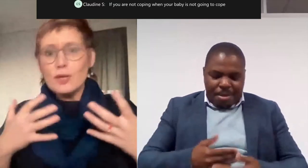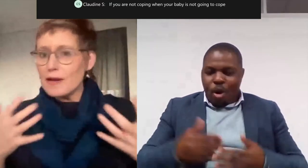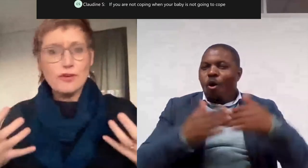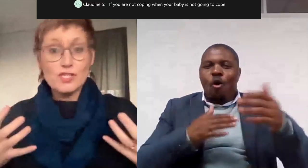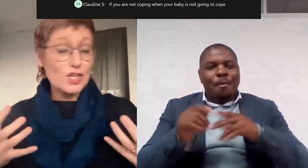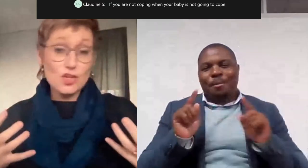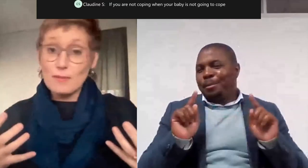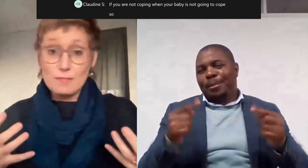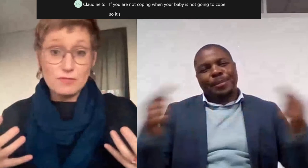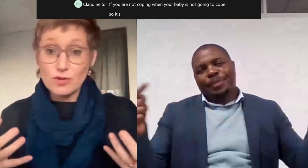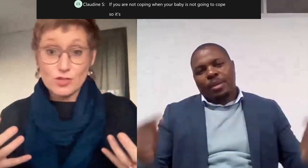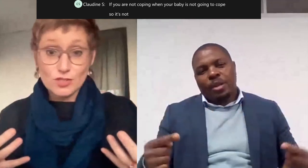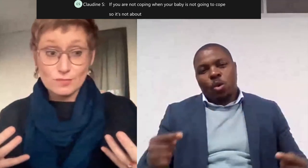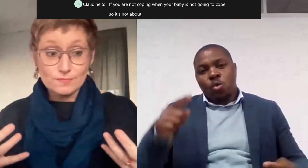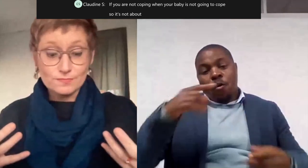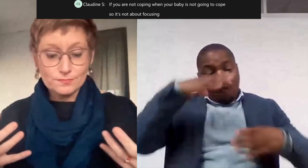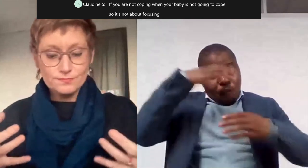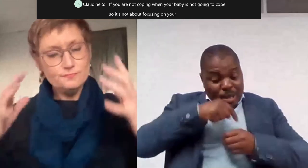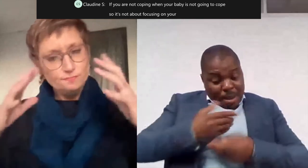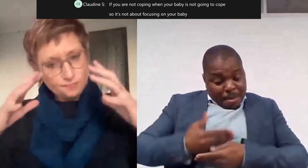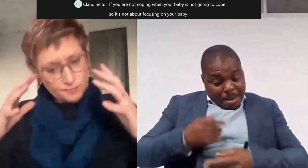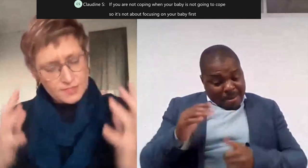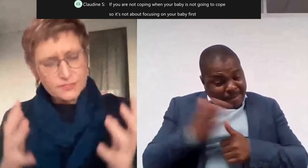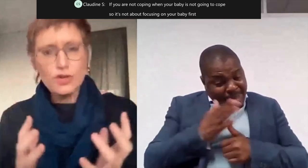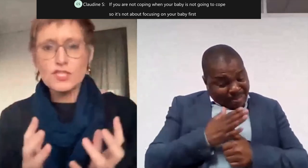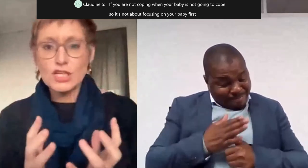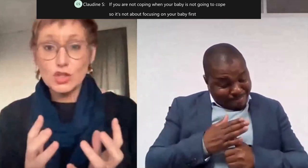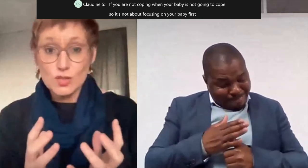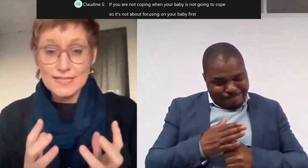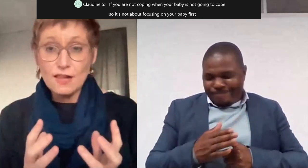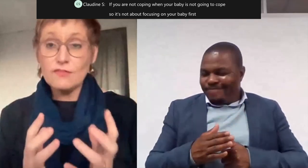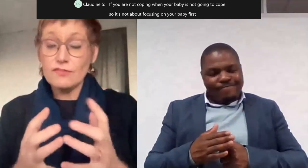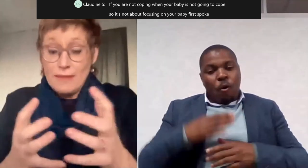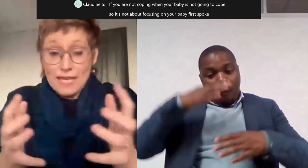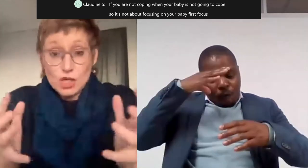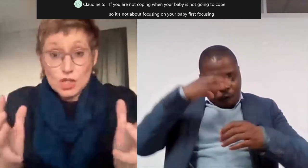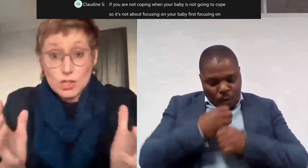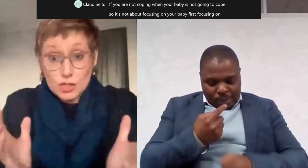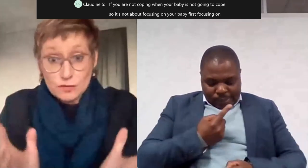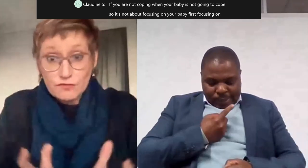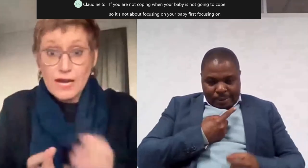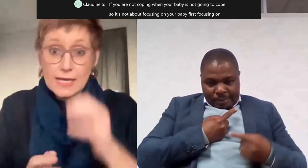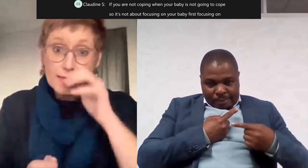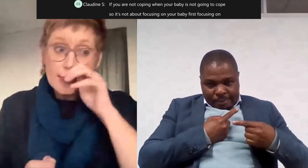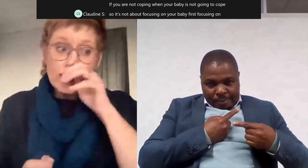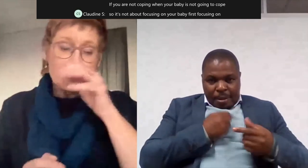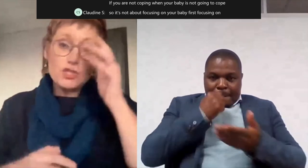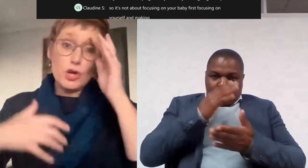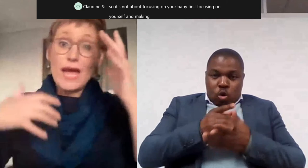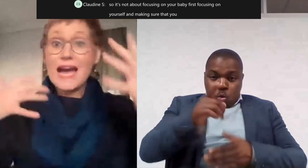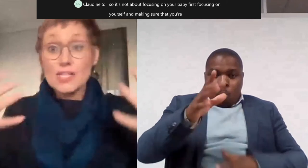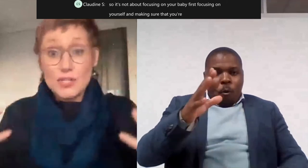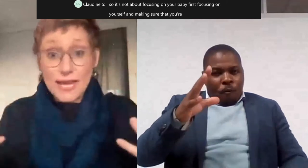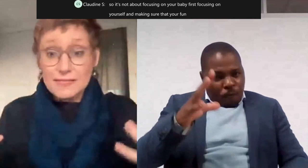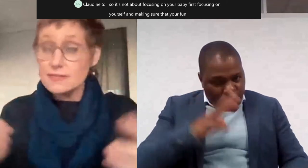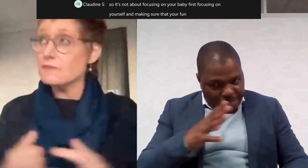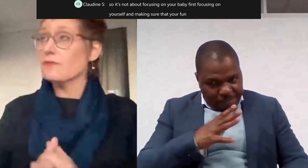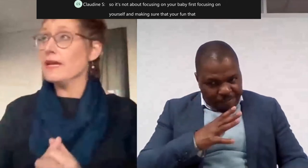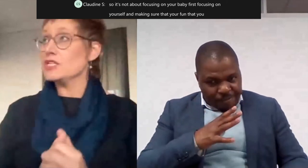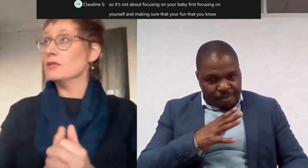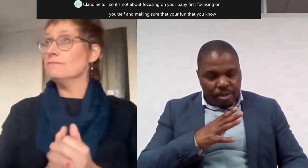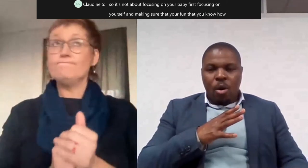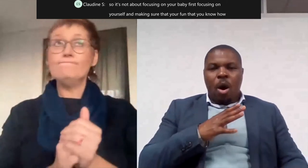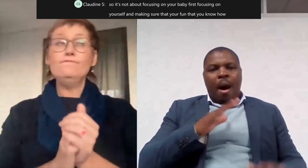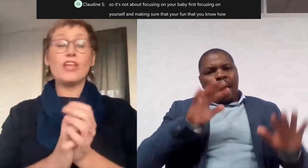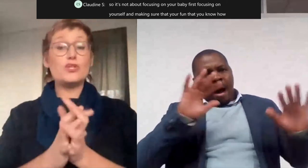So it's not about focusing on your baby first. Focusing on yourself and making sure that you're fine, that you know how to